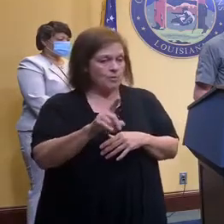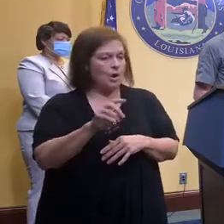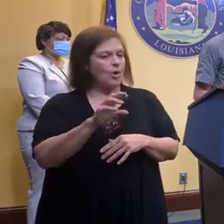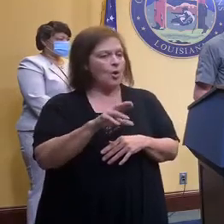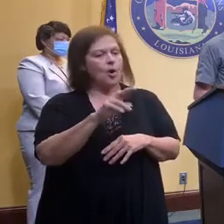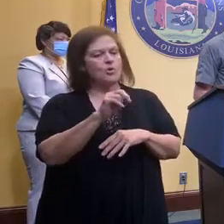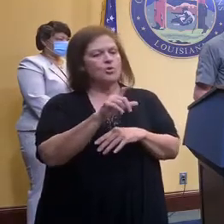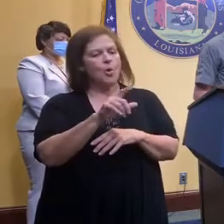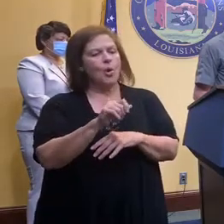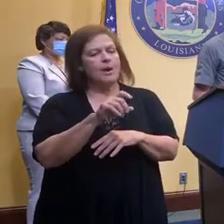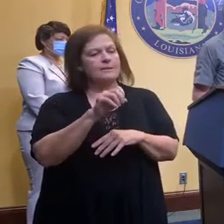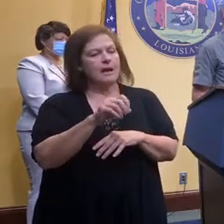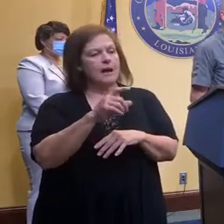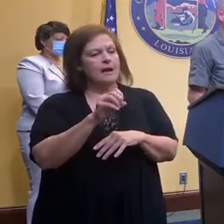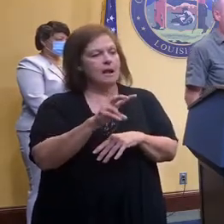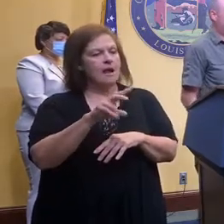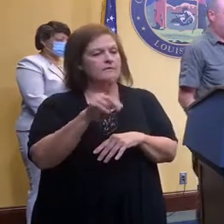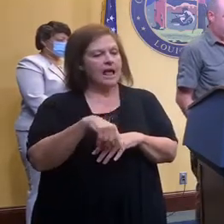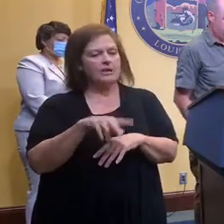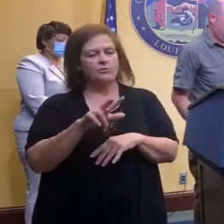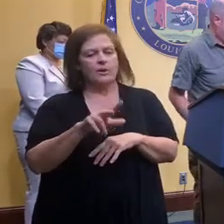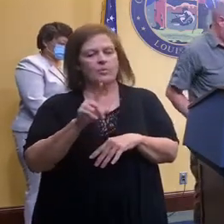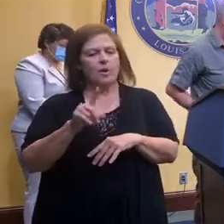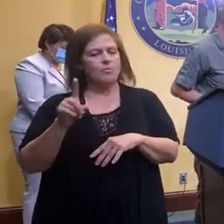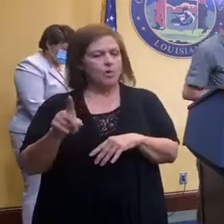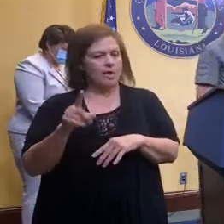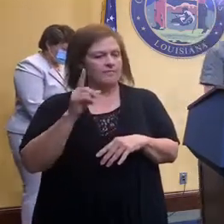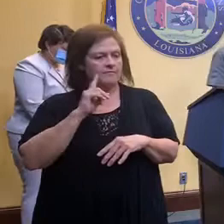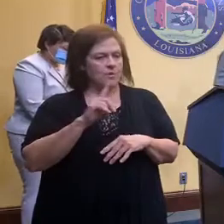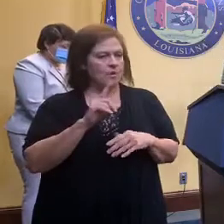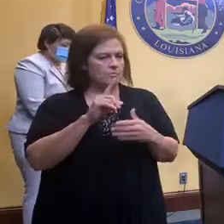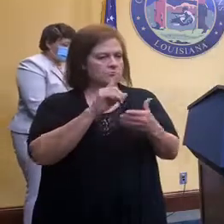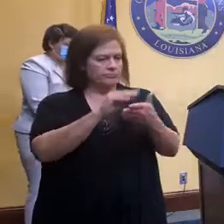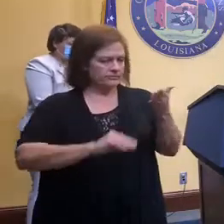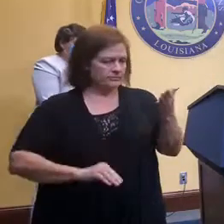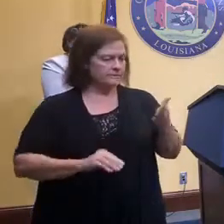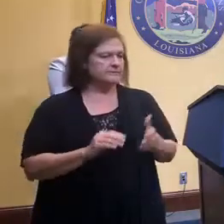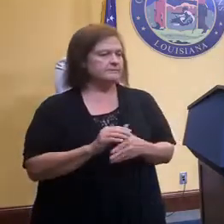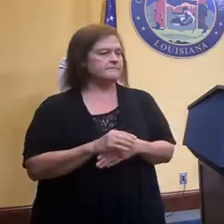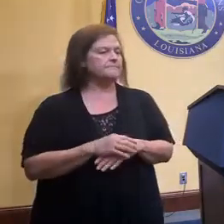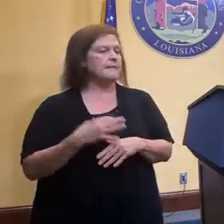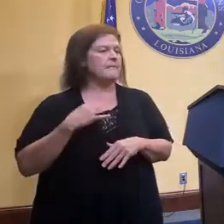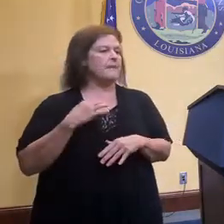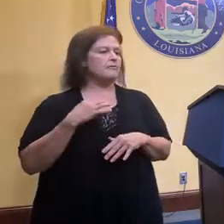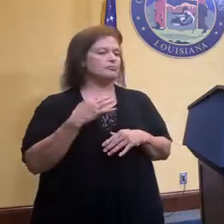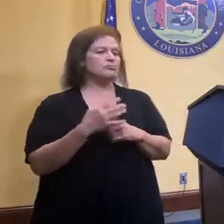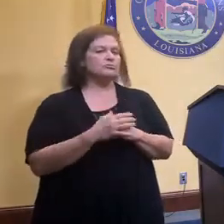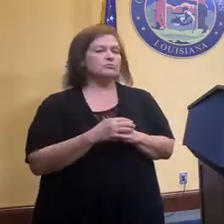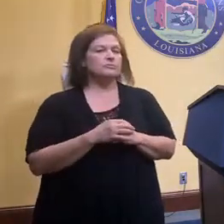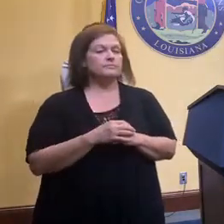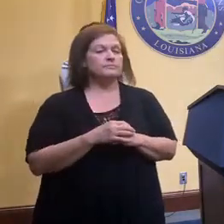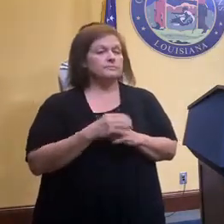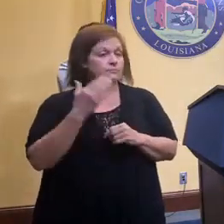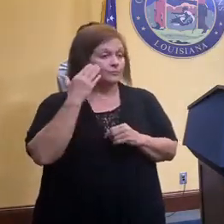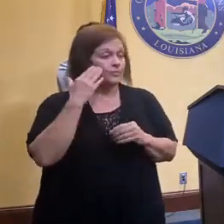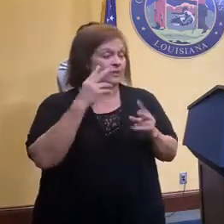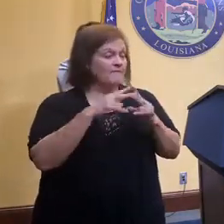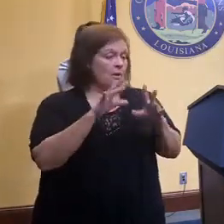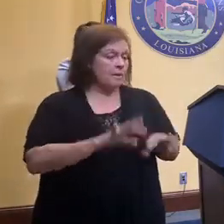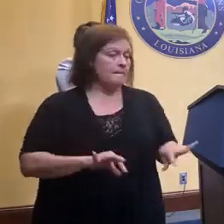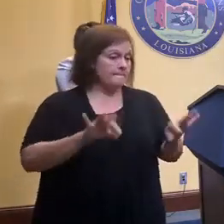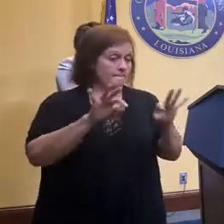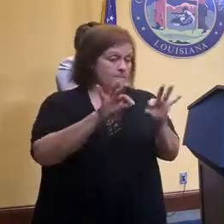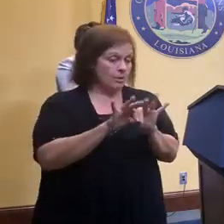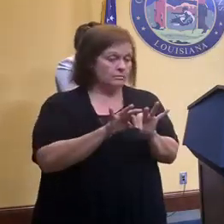to nola.gov/311. Thanks. Thank you, Colin. And as you all know, it is imperative